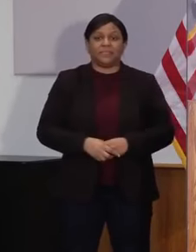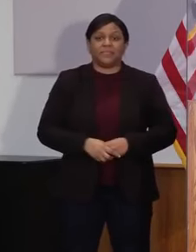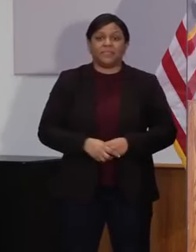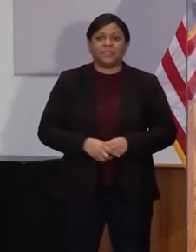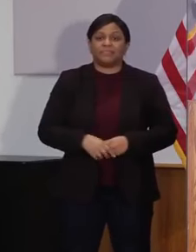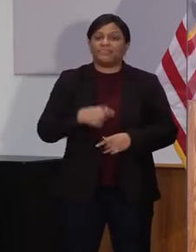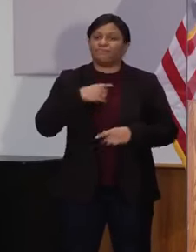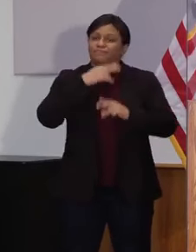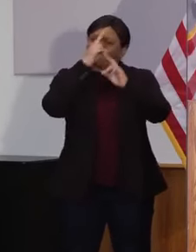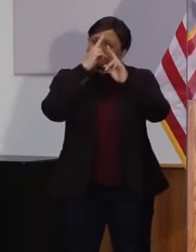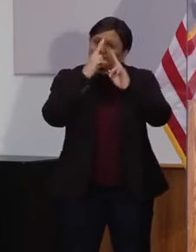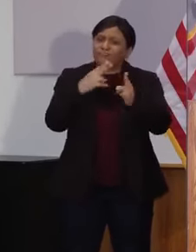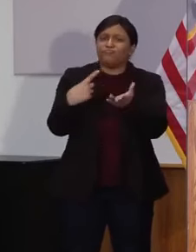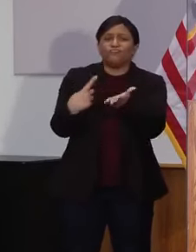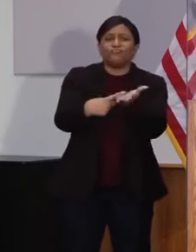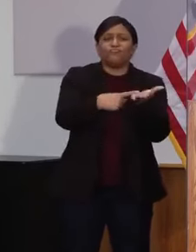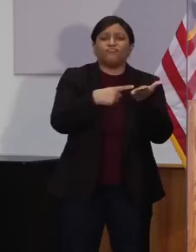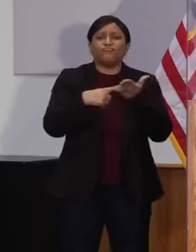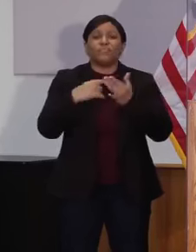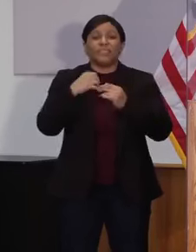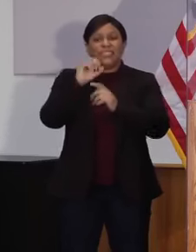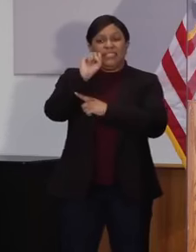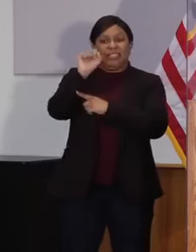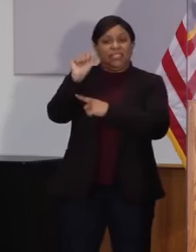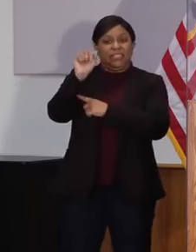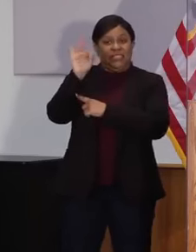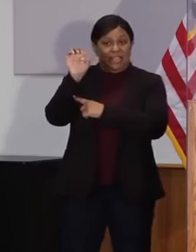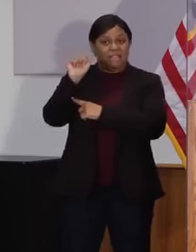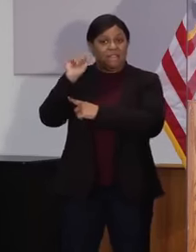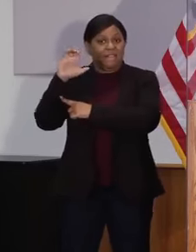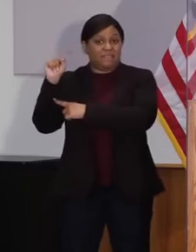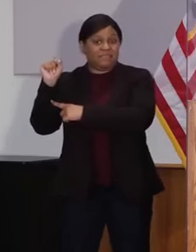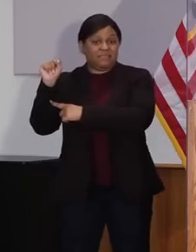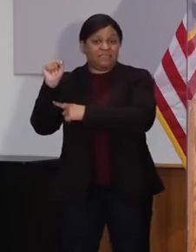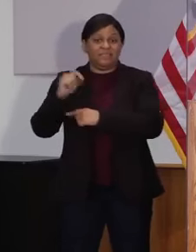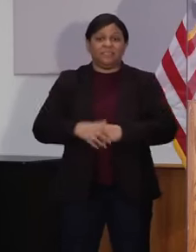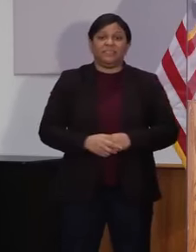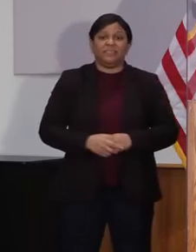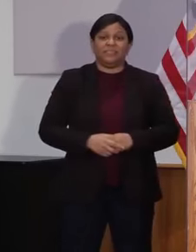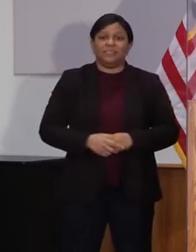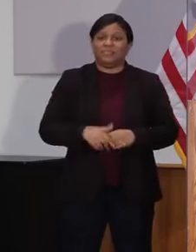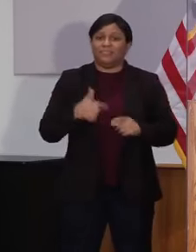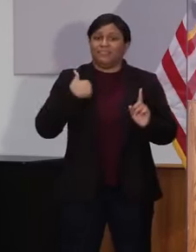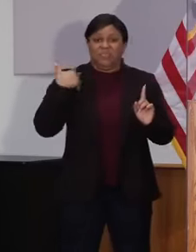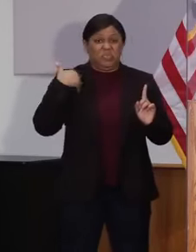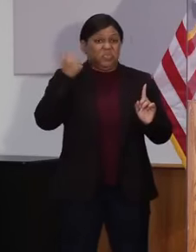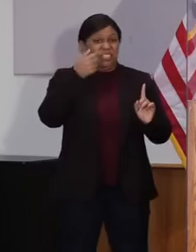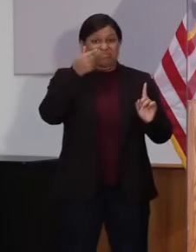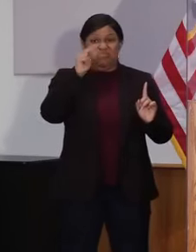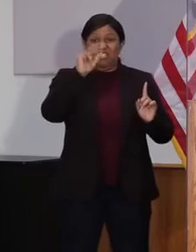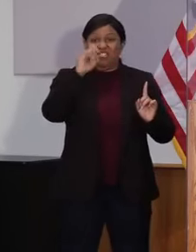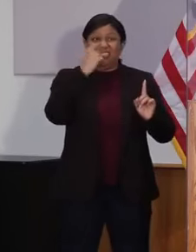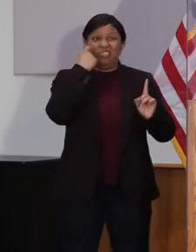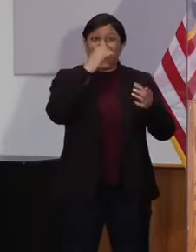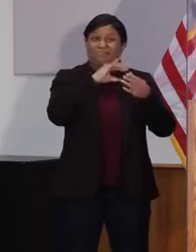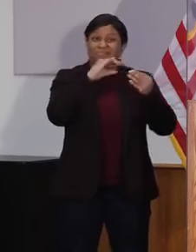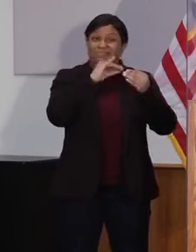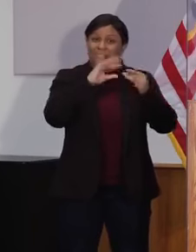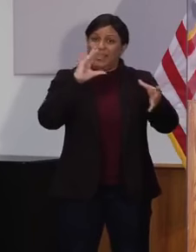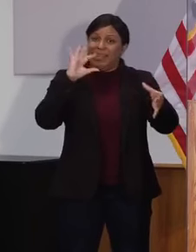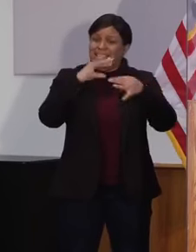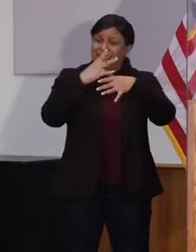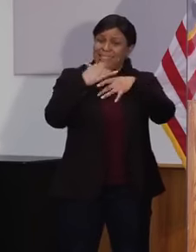basic premise of the SAFE Act. I think Commissioner Harrington said it all. I mean, he really gave us a comprehensive review,